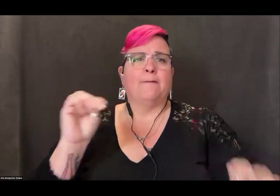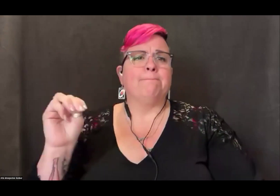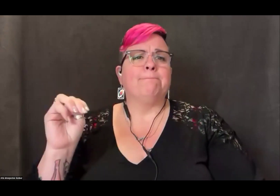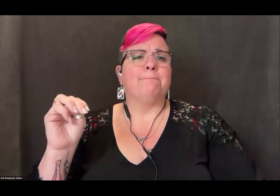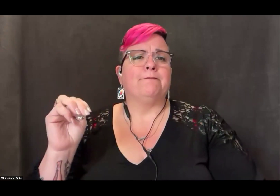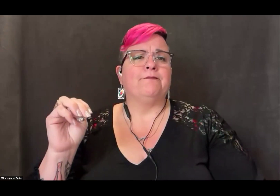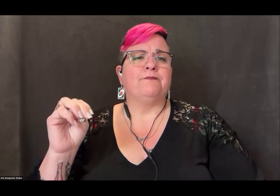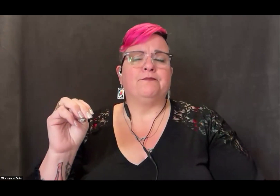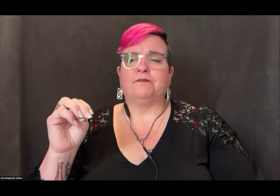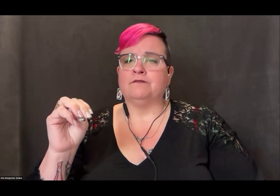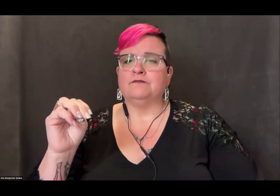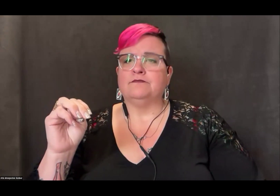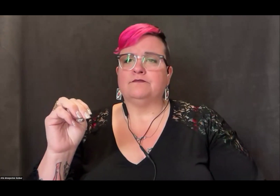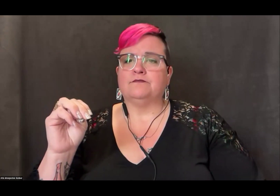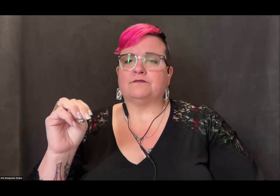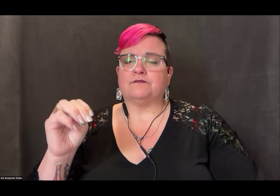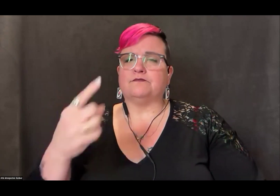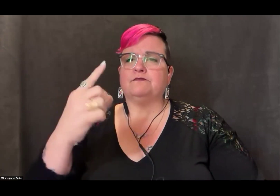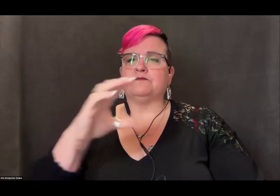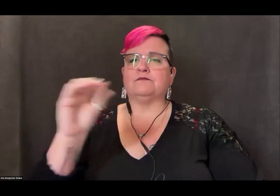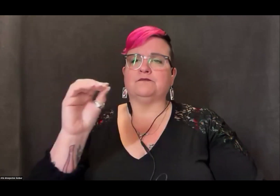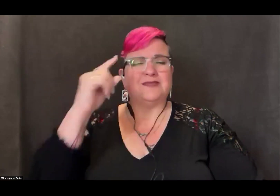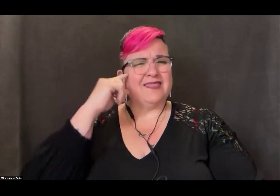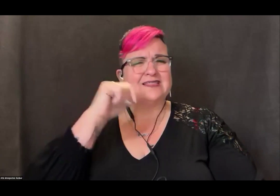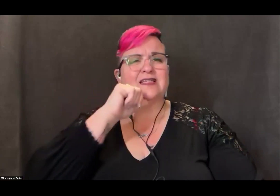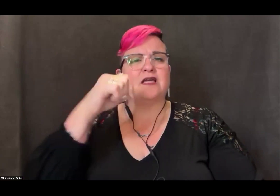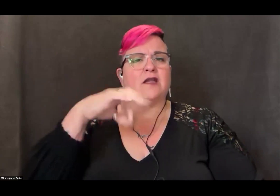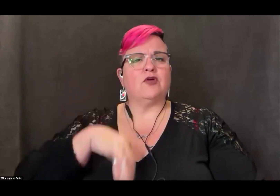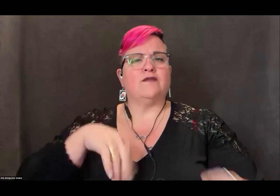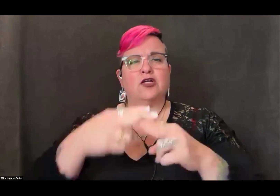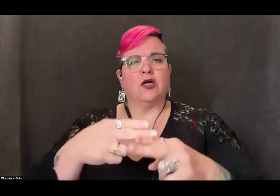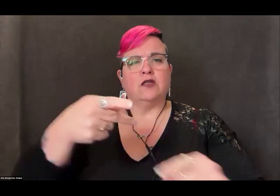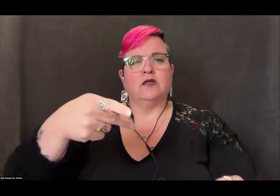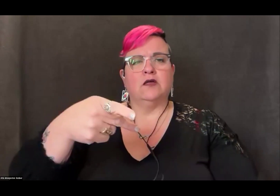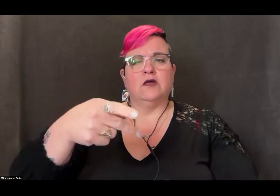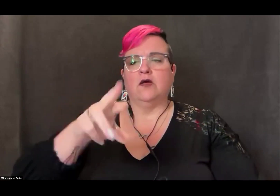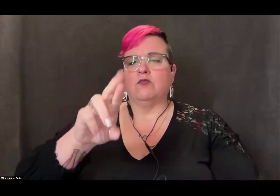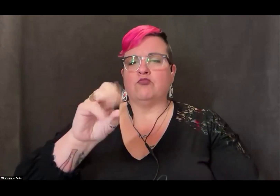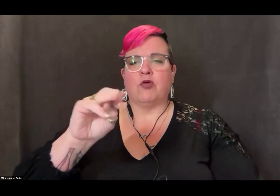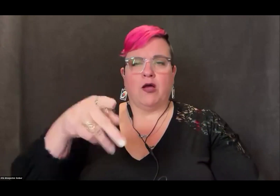there is a company, I think a nonprofit called prompt.org.